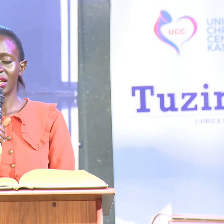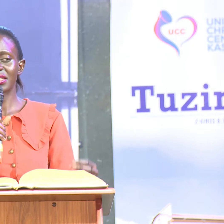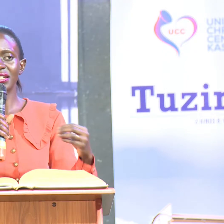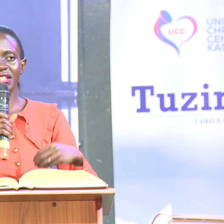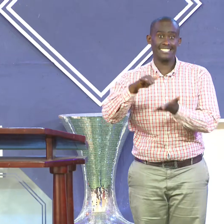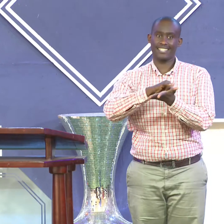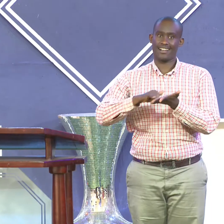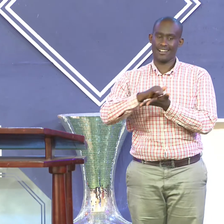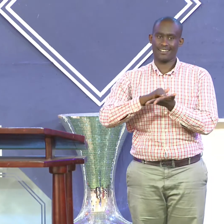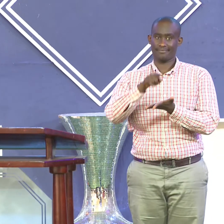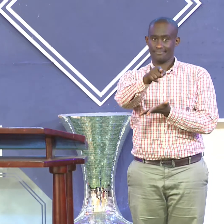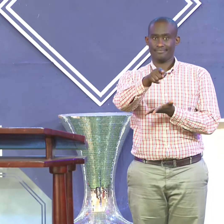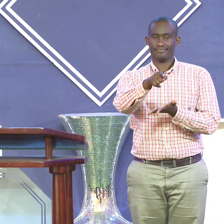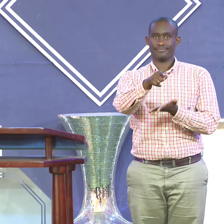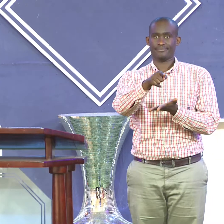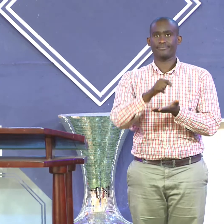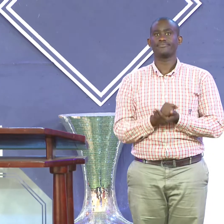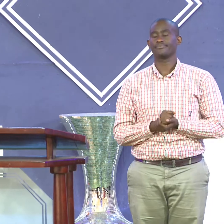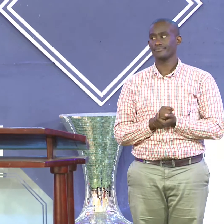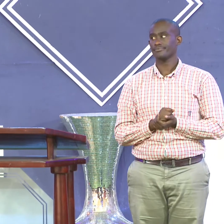you were born with.